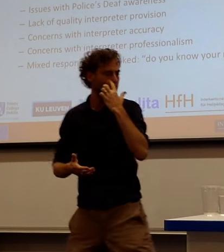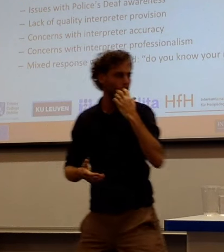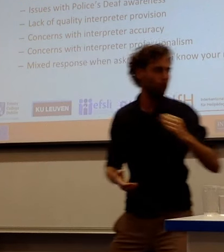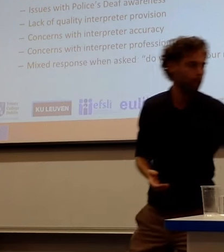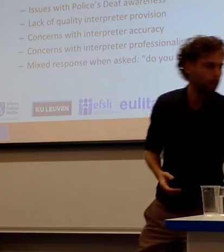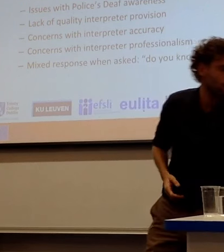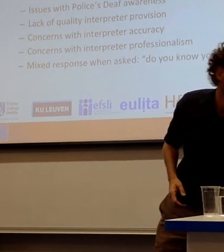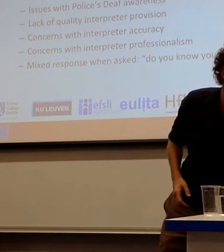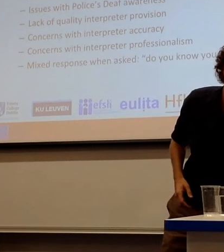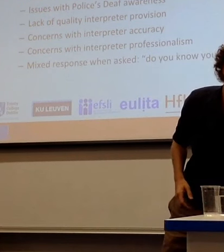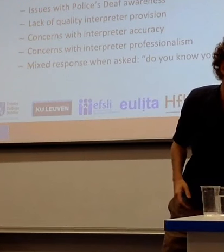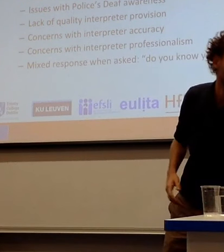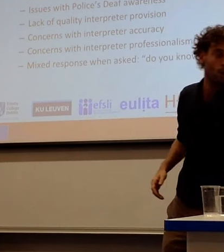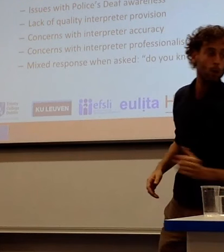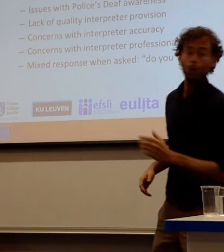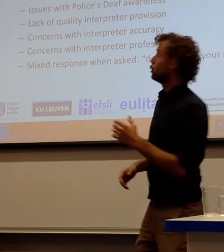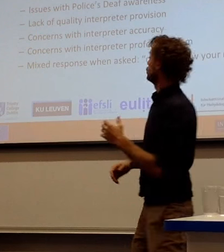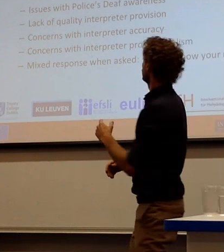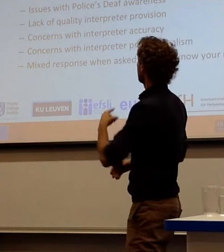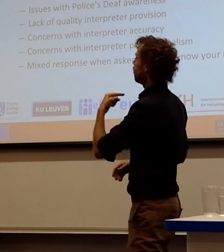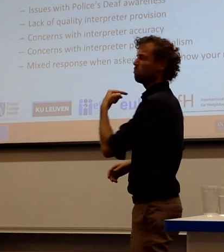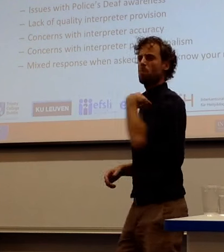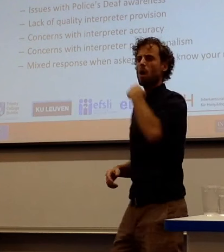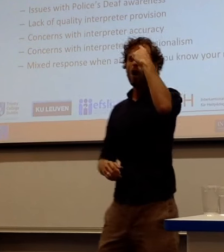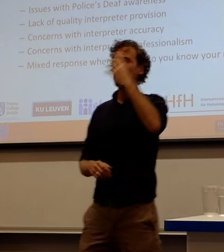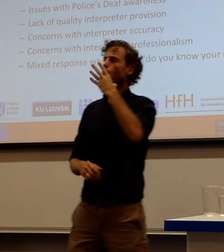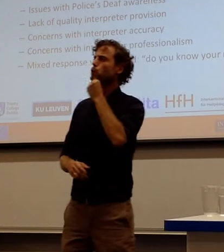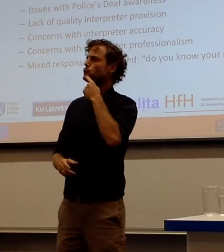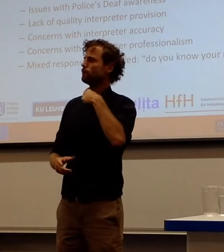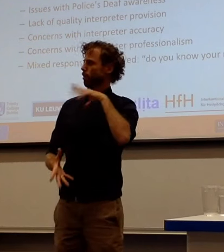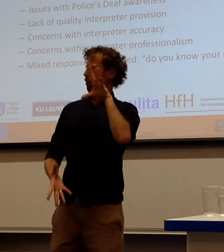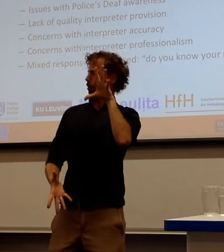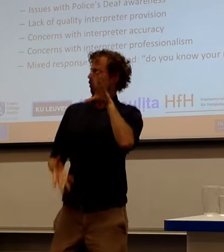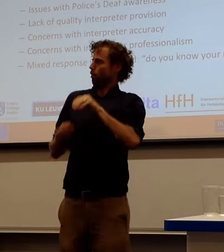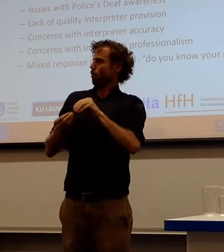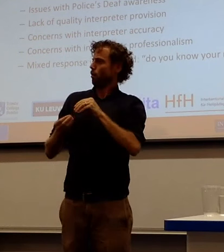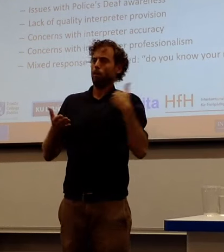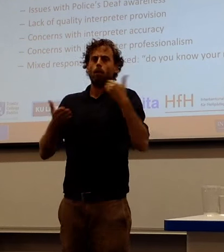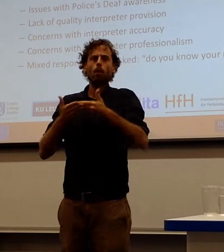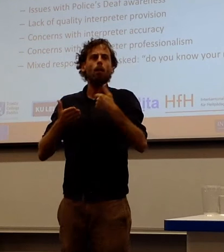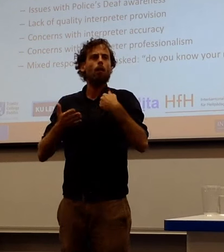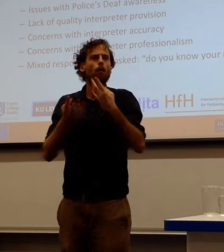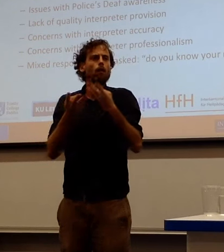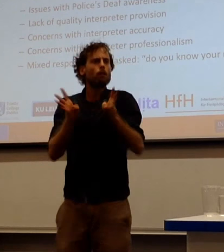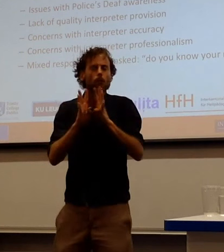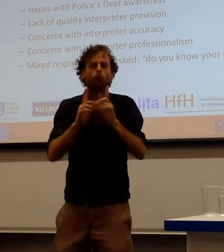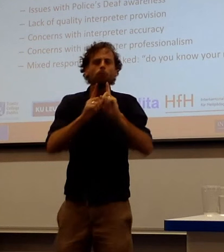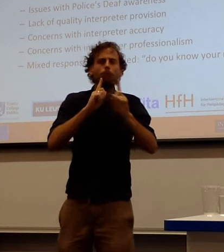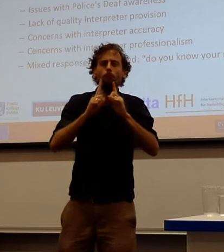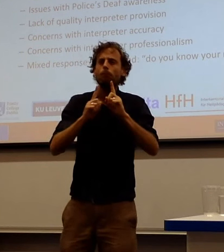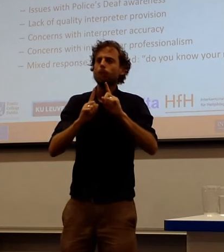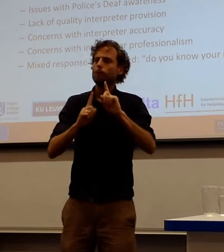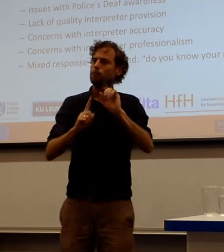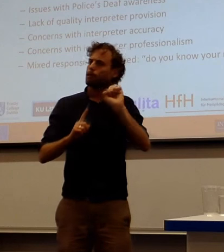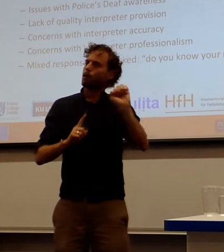this and really glean as much from their experiences as possible. So we thought it would be useful just to summarise the